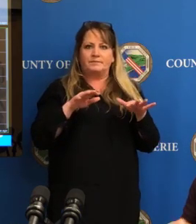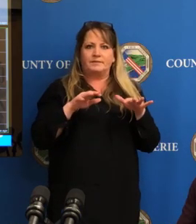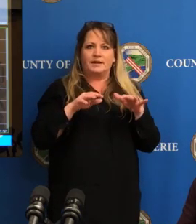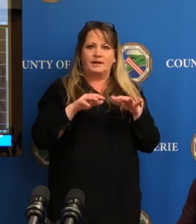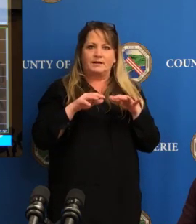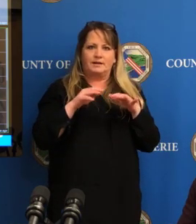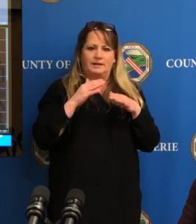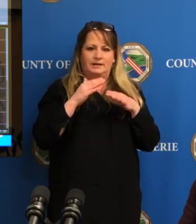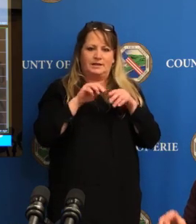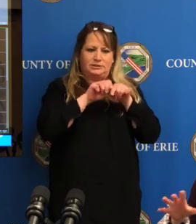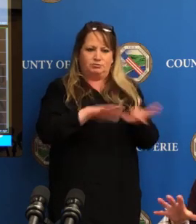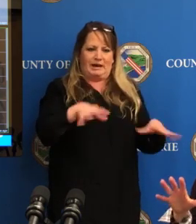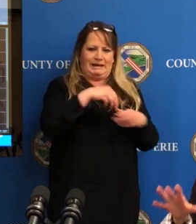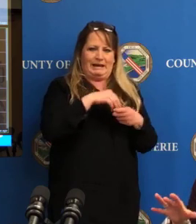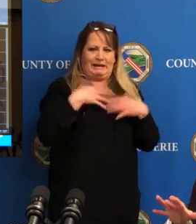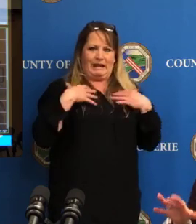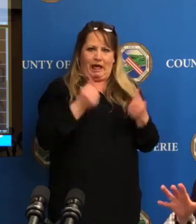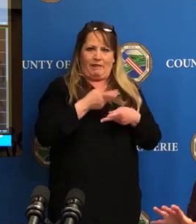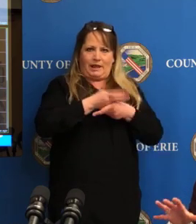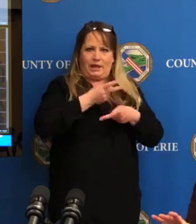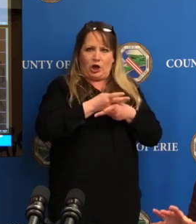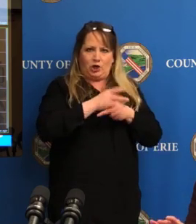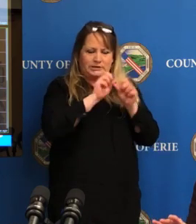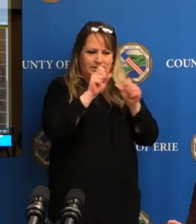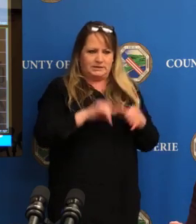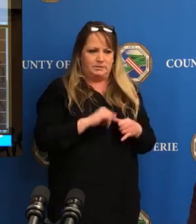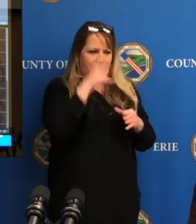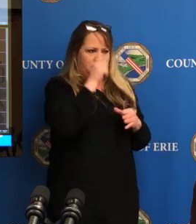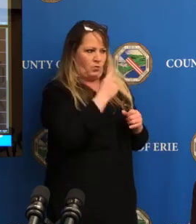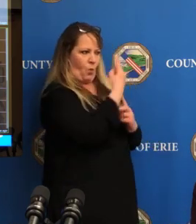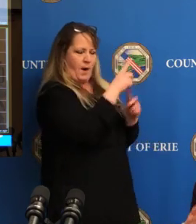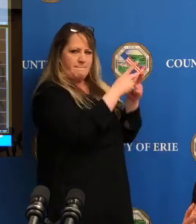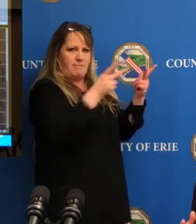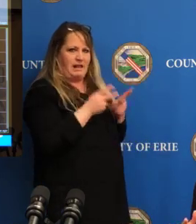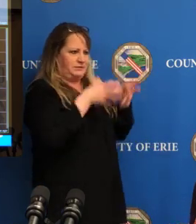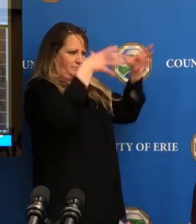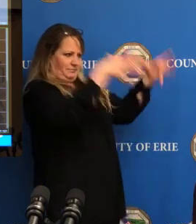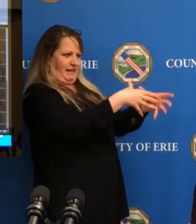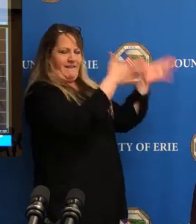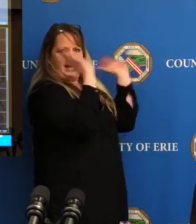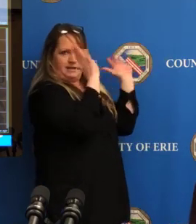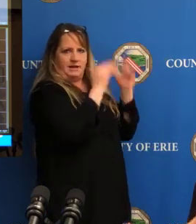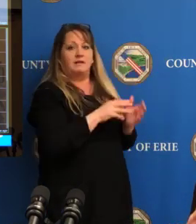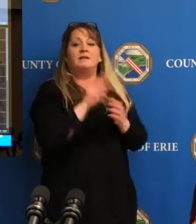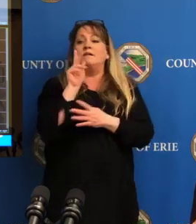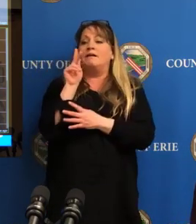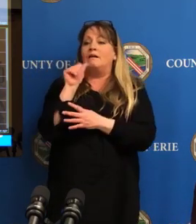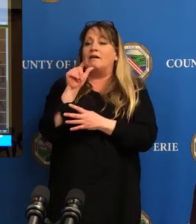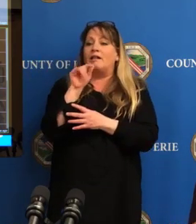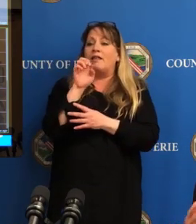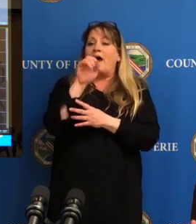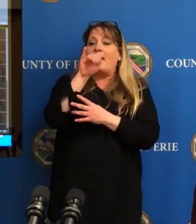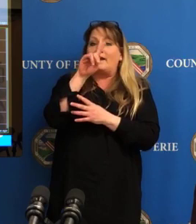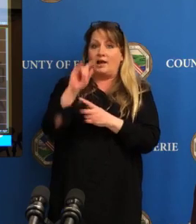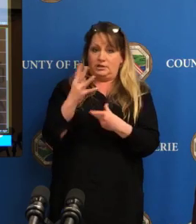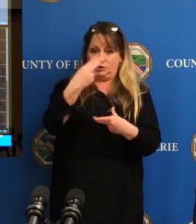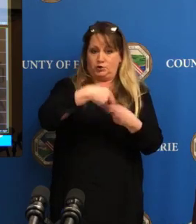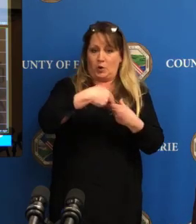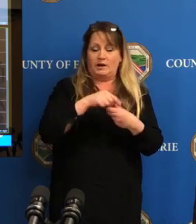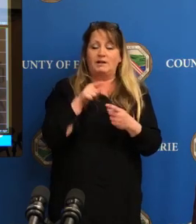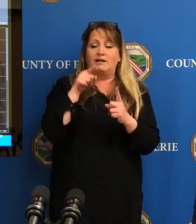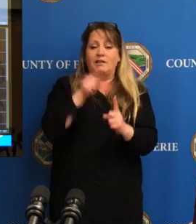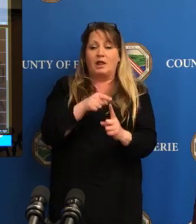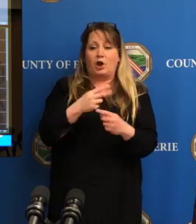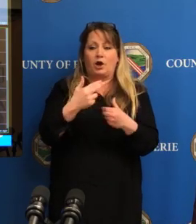spread within the healthcare system, because it'll all be in one designated site. Then Kaleida Health is joining in, and they're